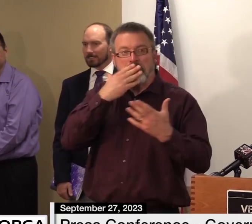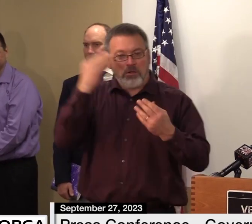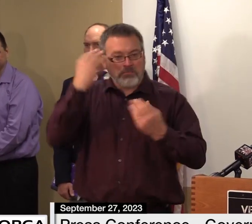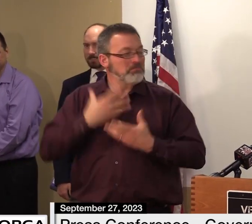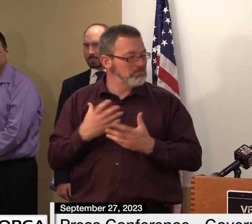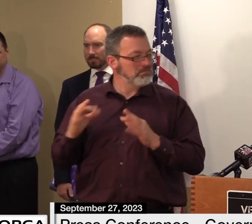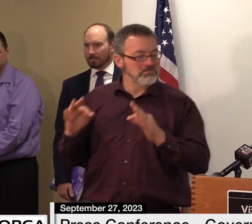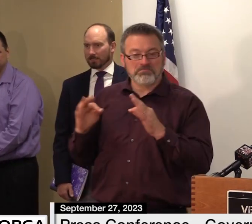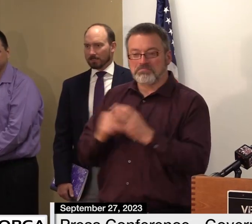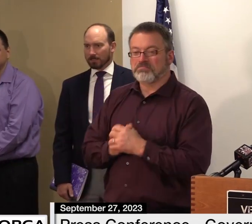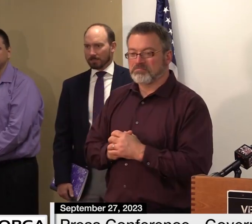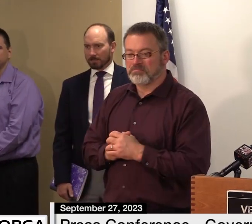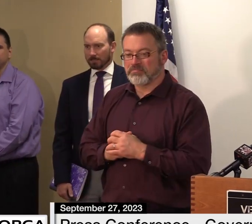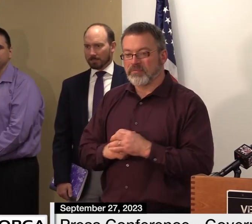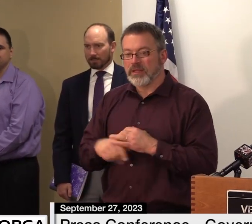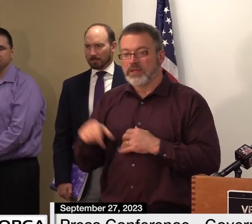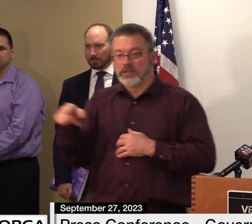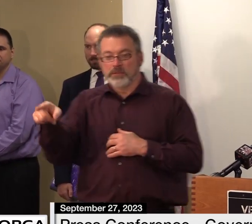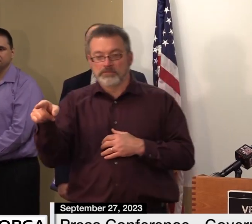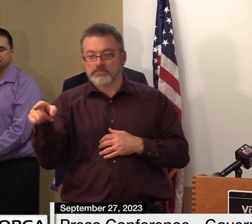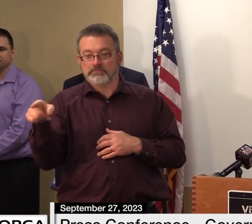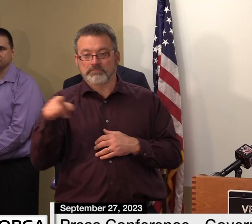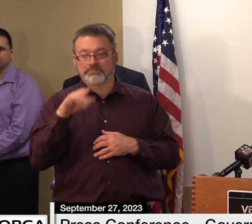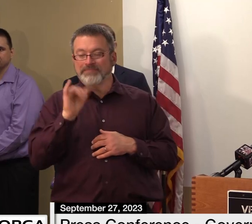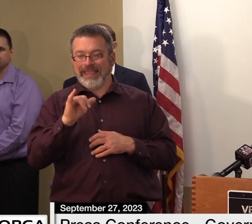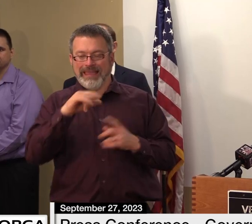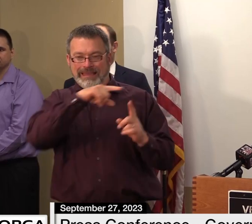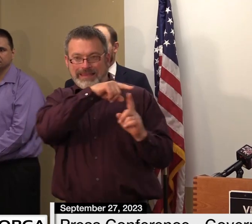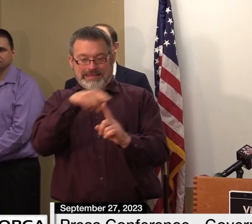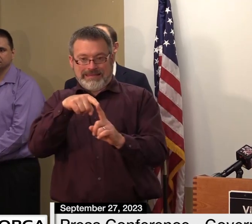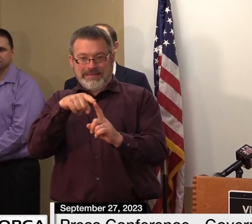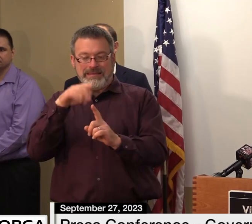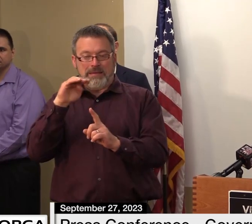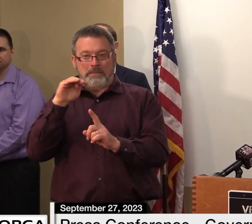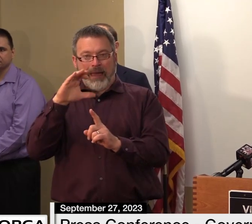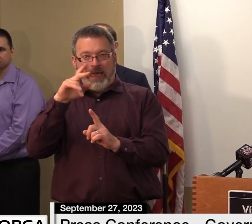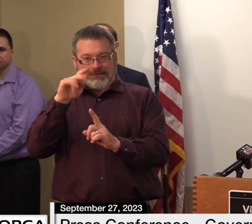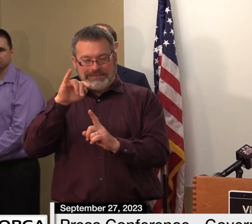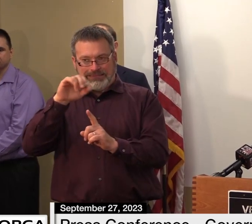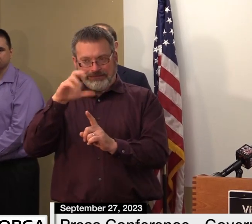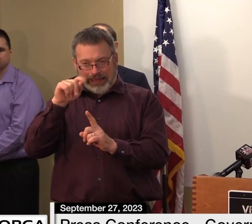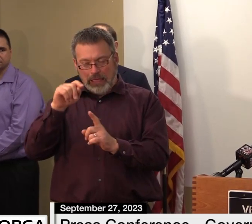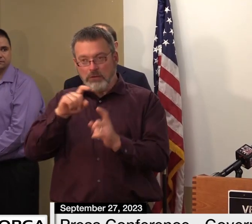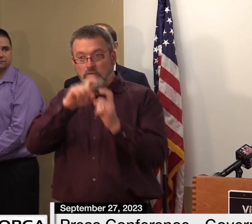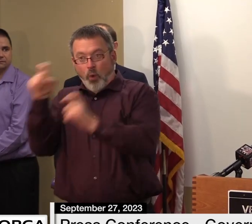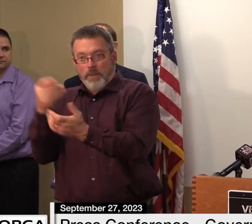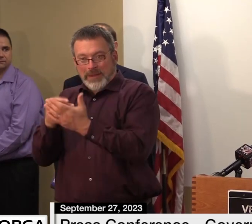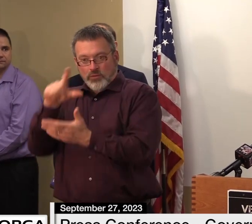Back to the Mackenzie Scott donation, is there a particular way you hope to see that money